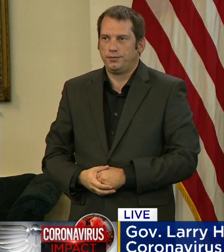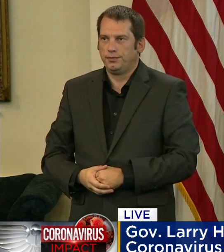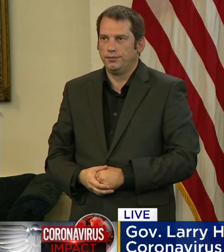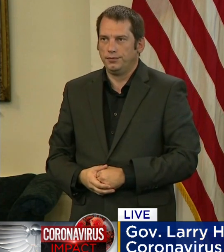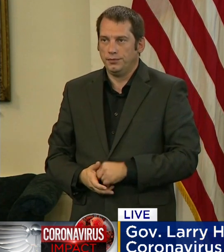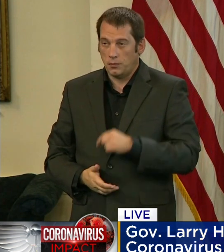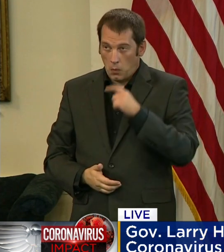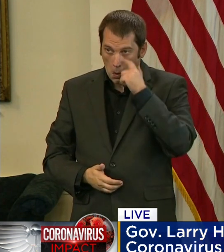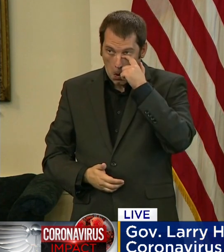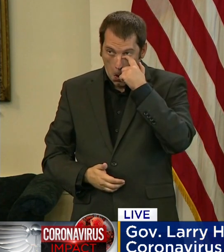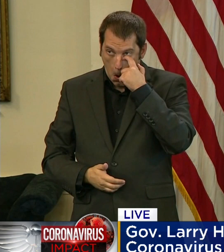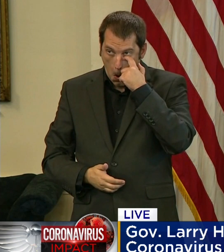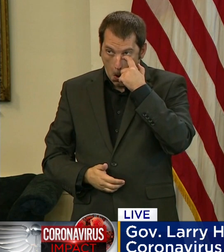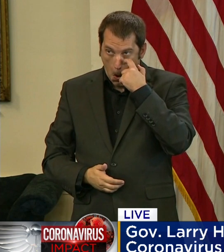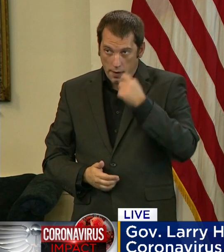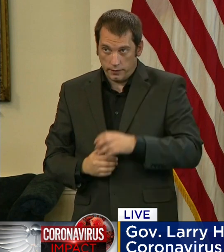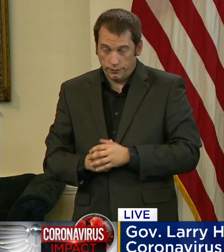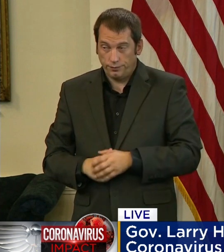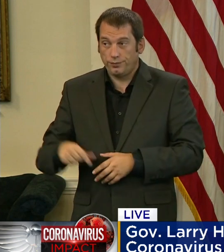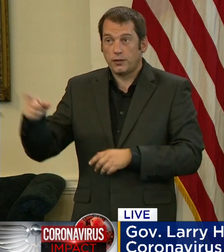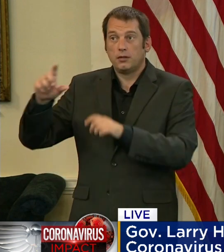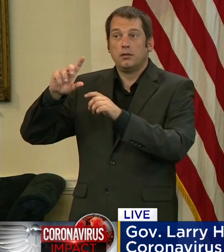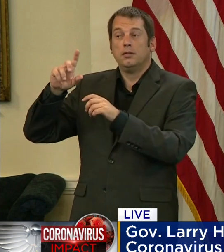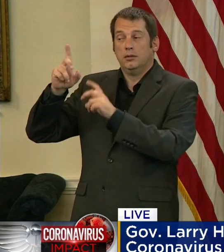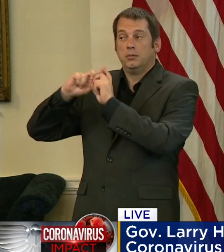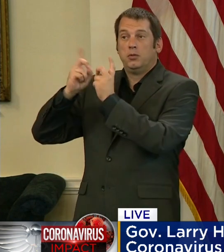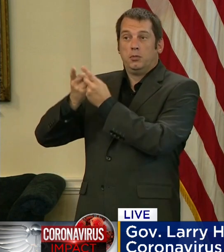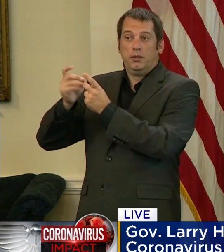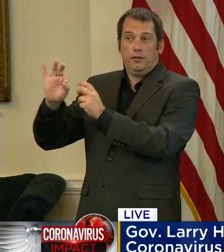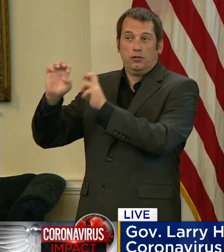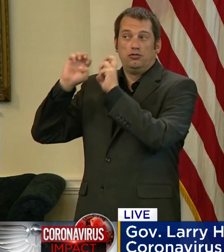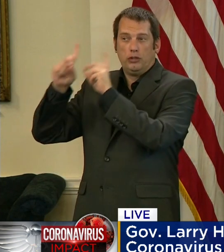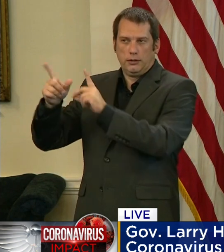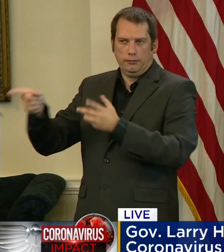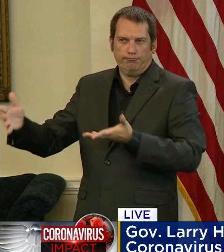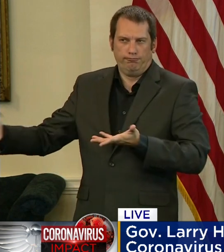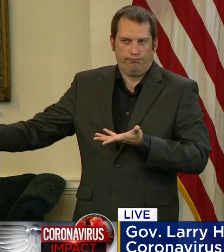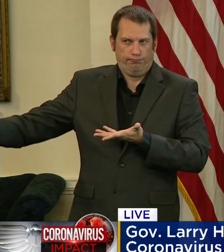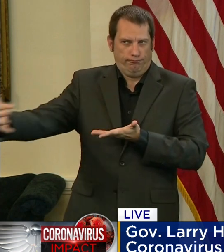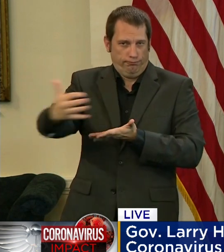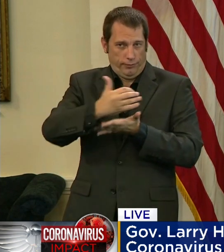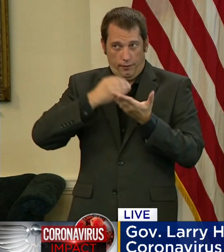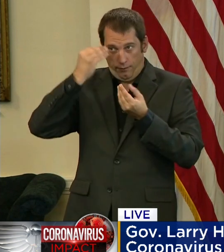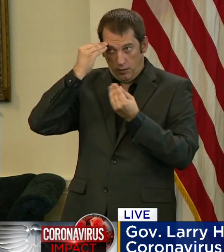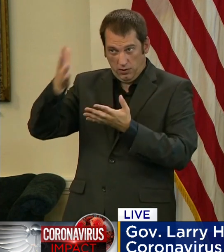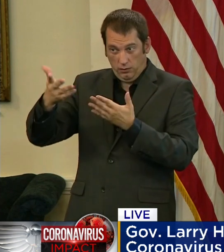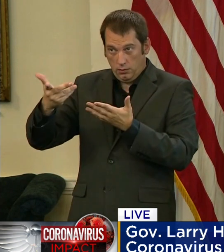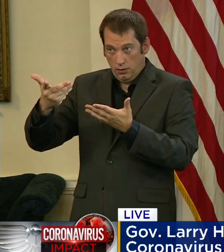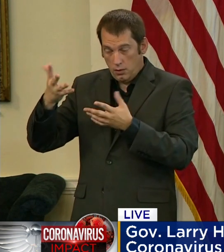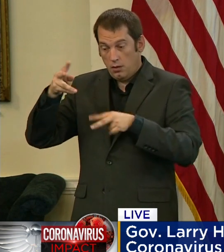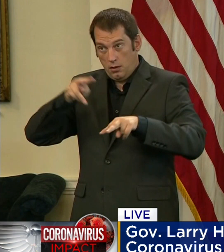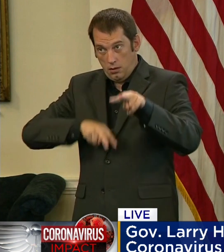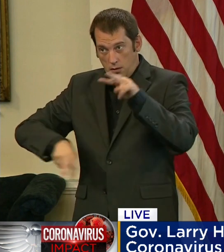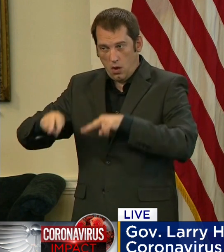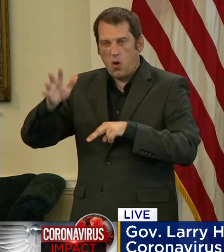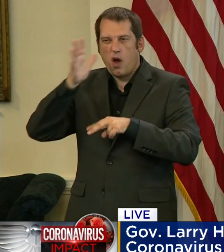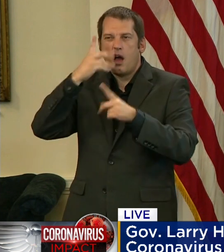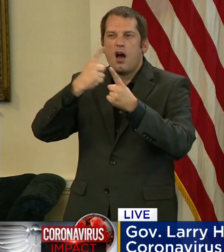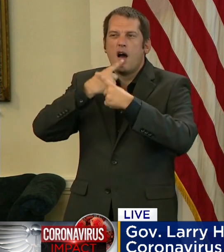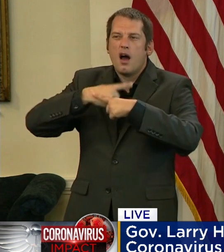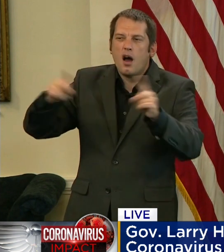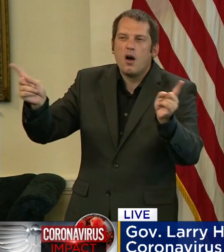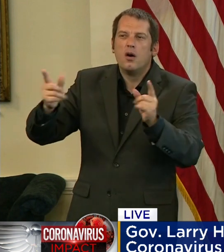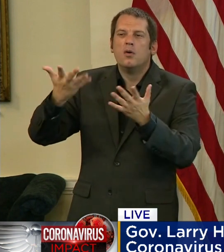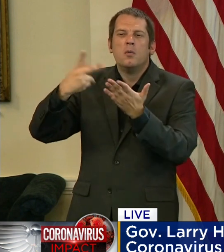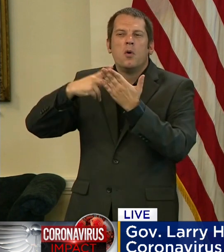the State Department of Education will institute protocols that follow CDC guidance and take into